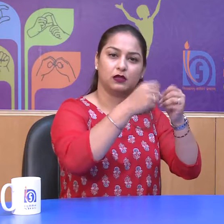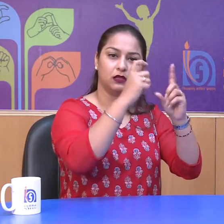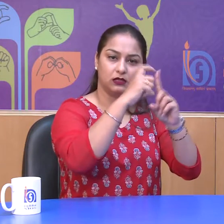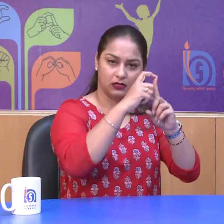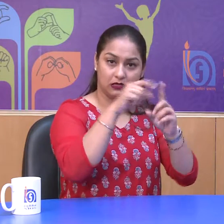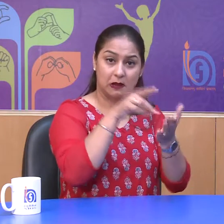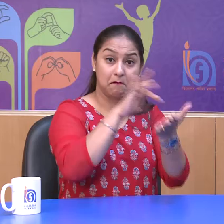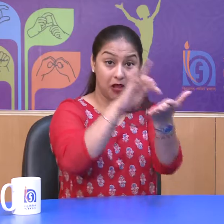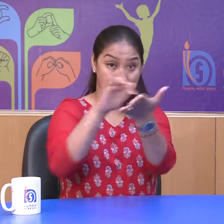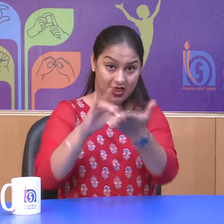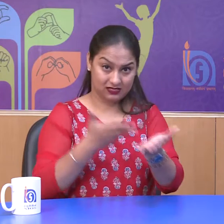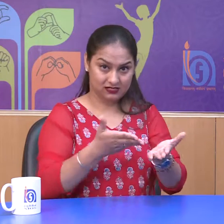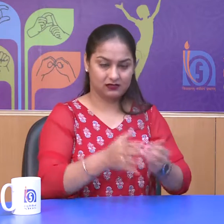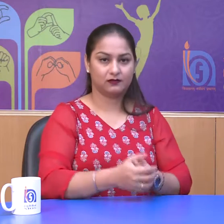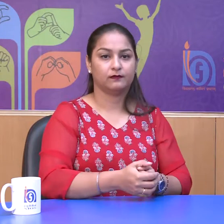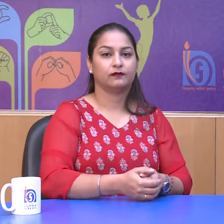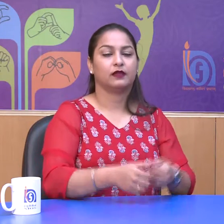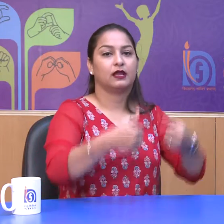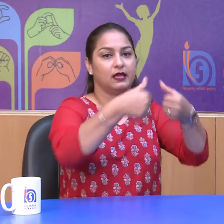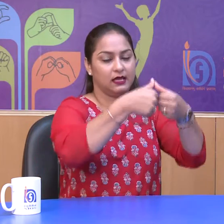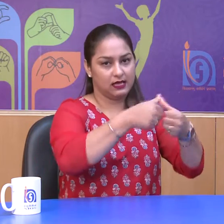Murshidabad, Ahmedabad,